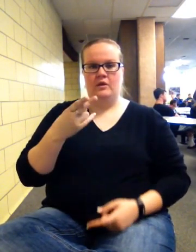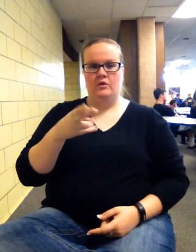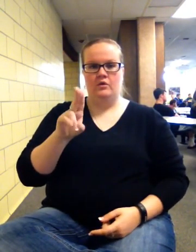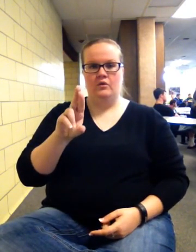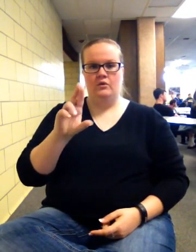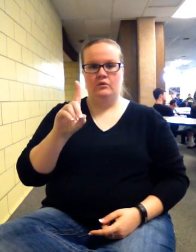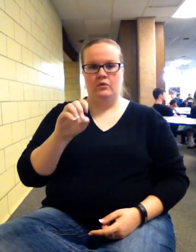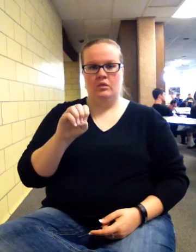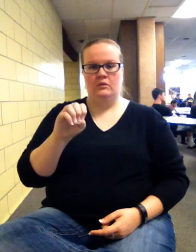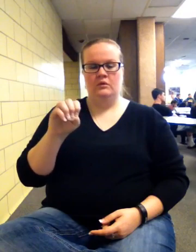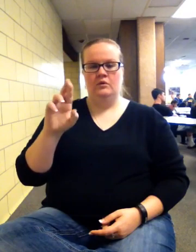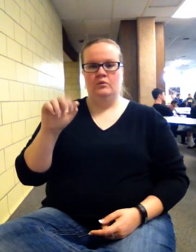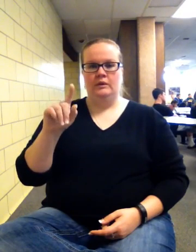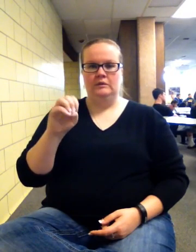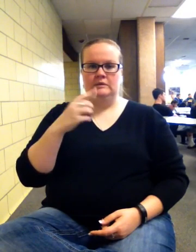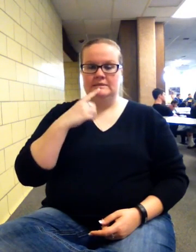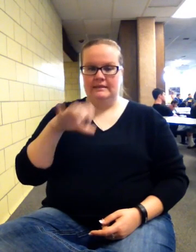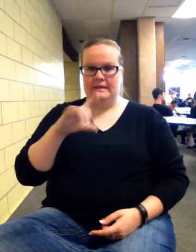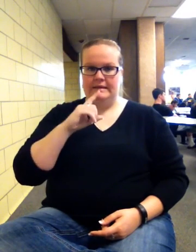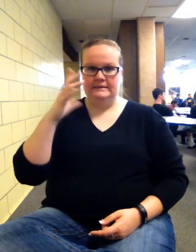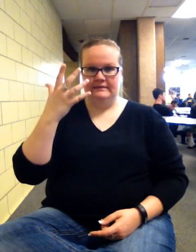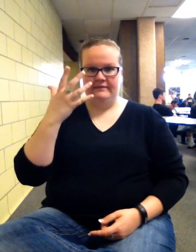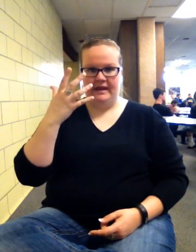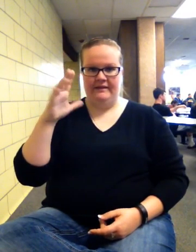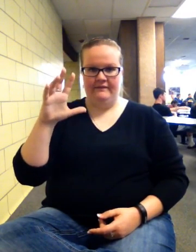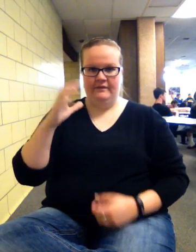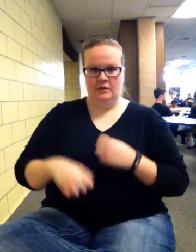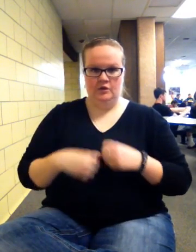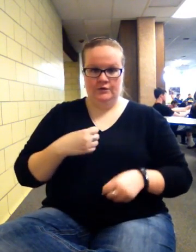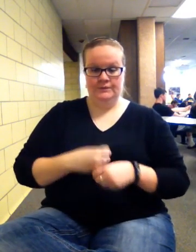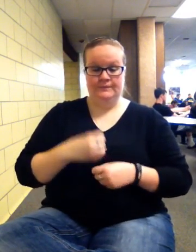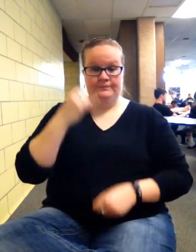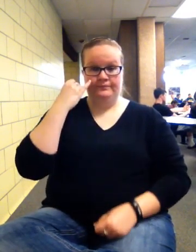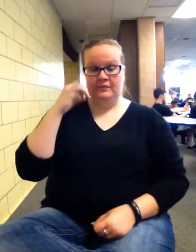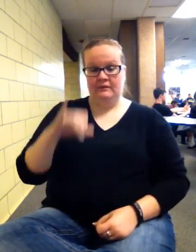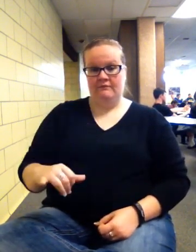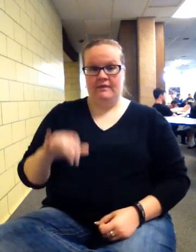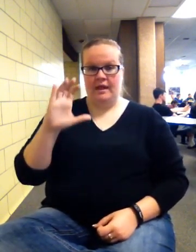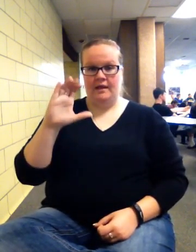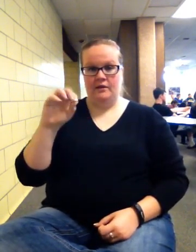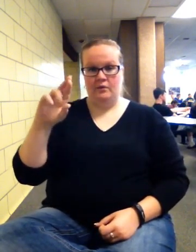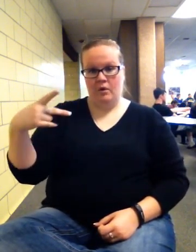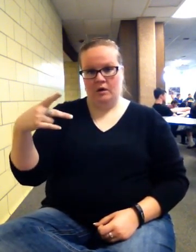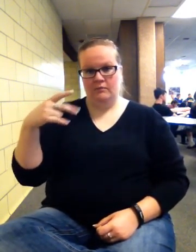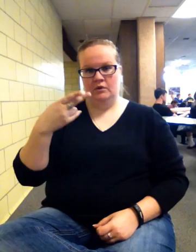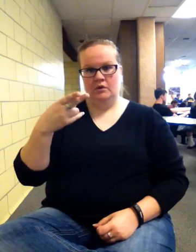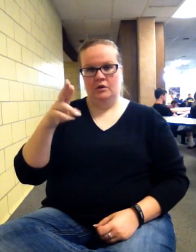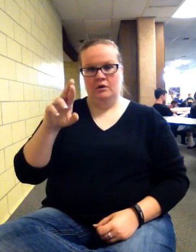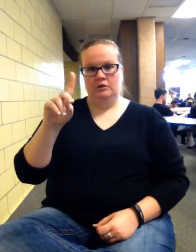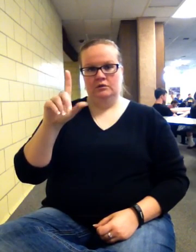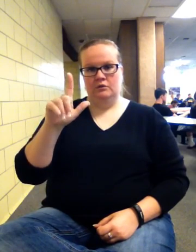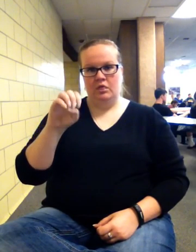corporate hurdle rate was five years. So if their corporate hurdle rate is five years, what they're saying is that any project